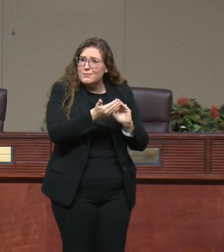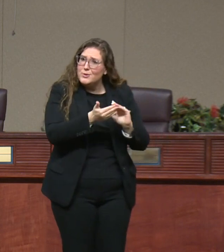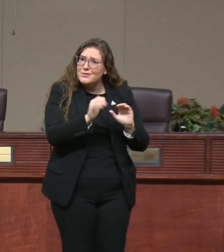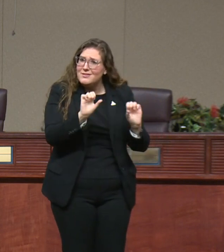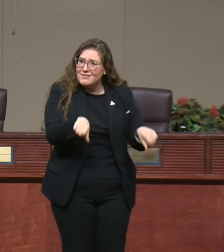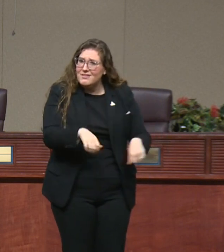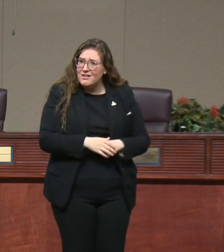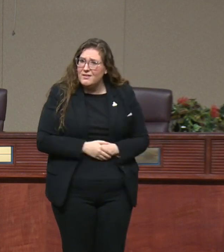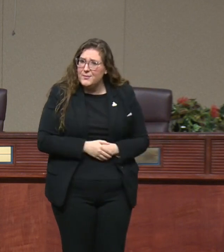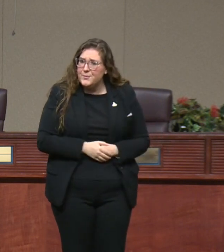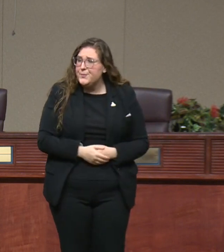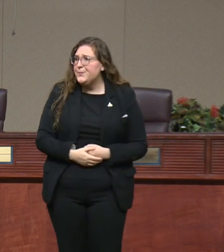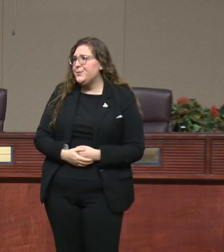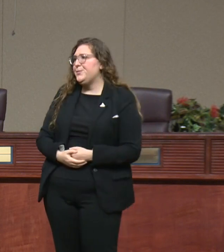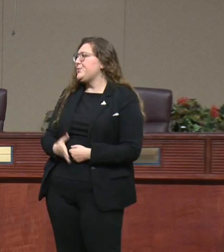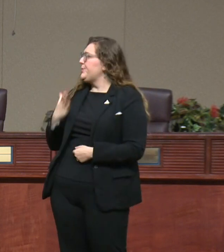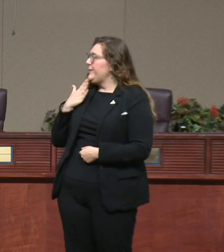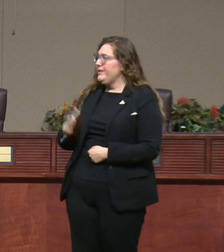consequences.